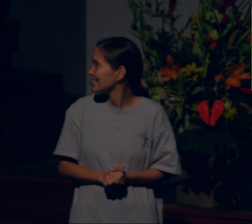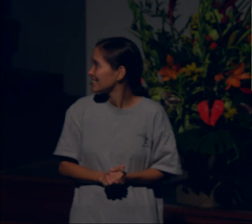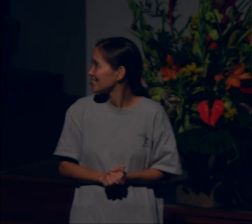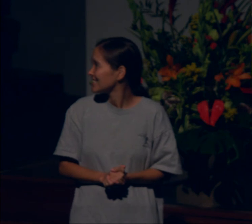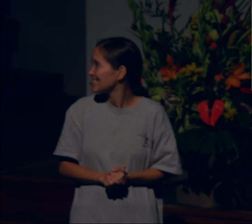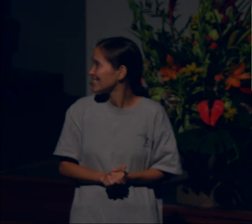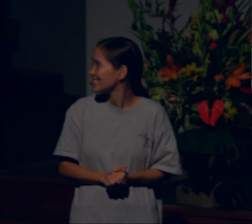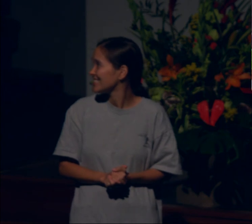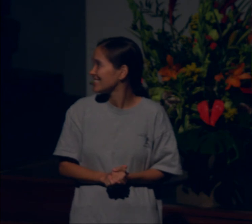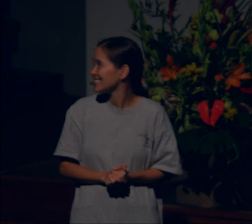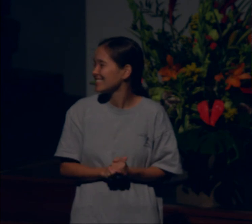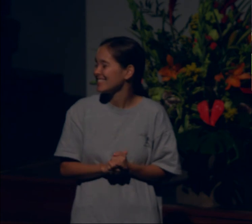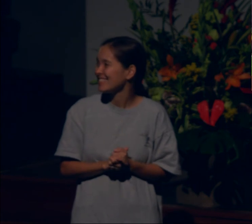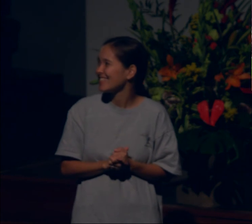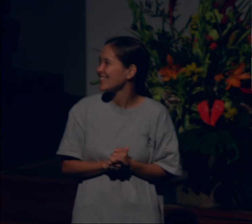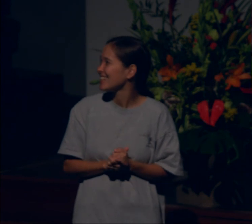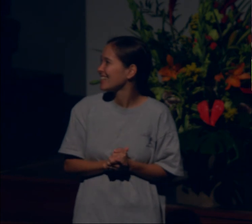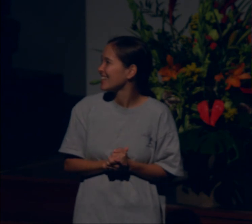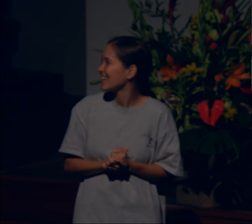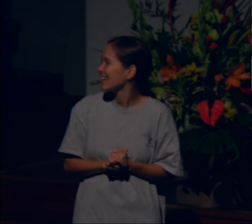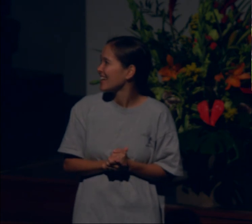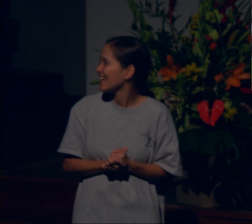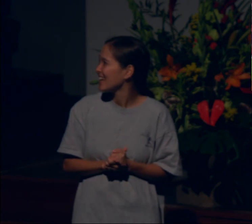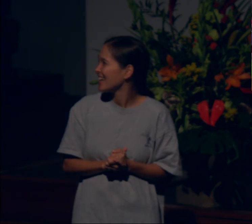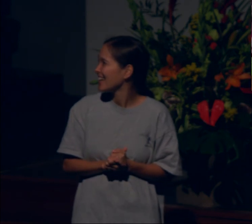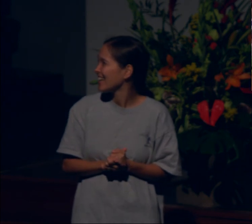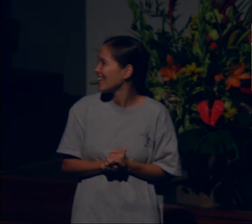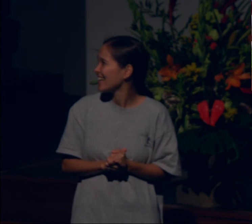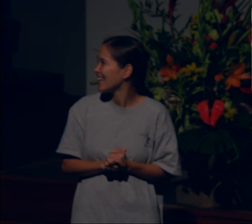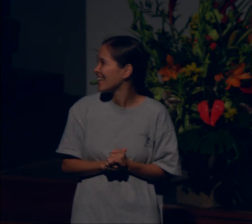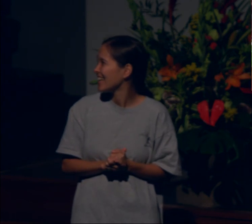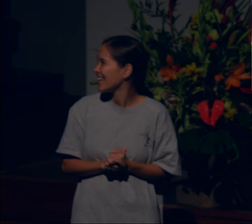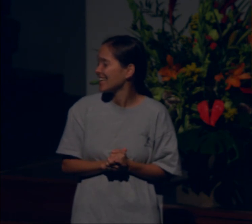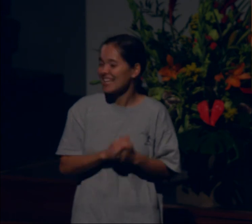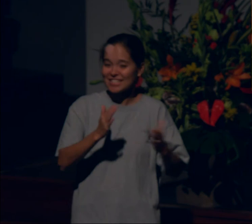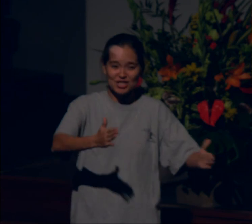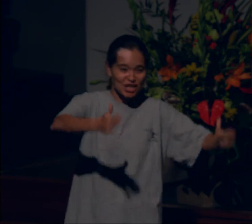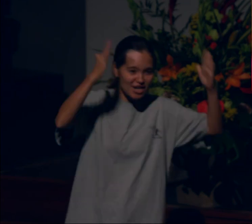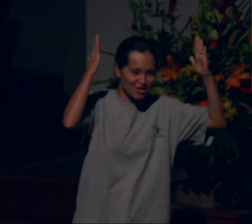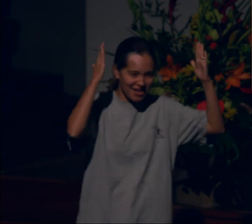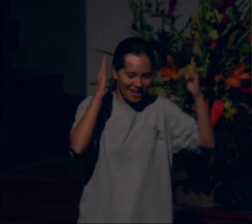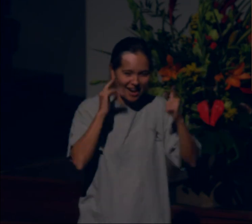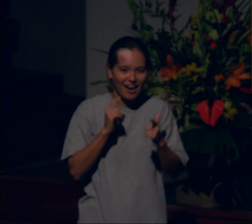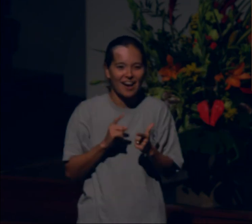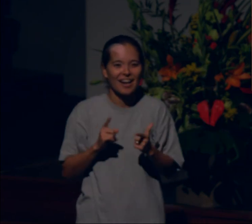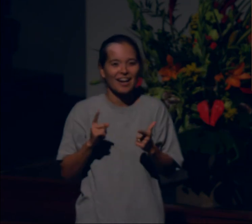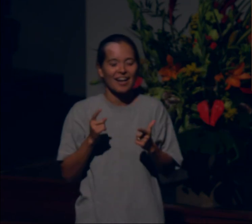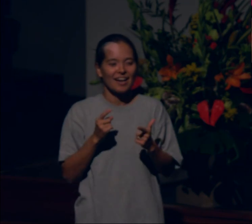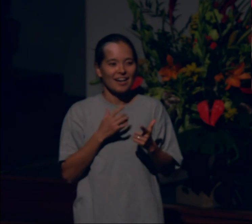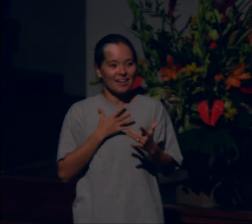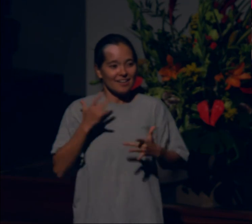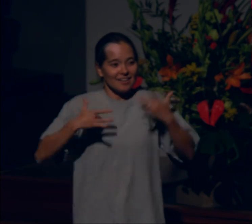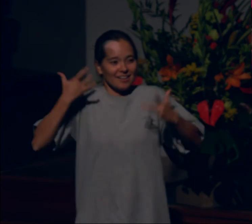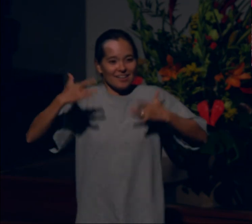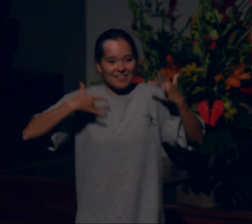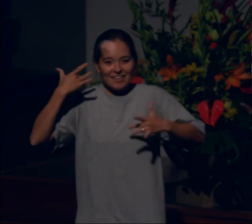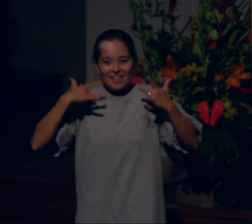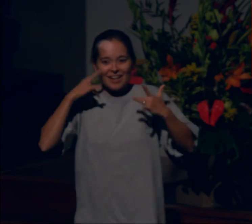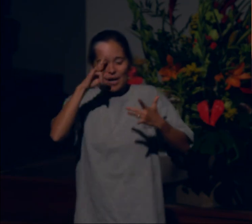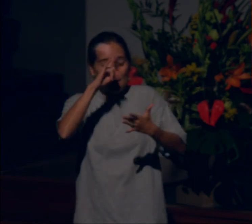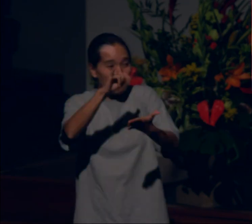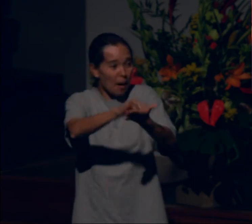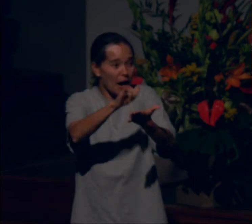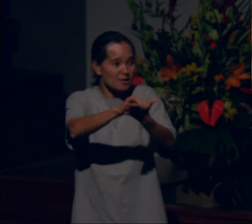Now they'll throw. Pass is caught. That's White. Touchdown. And we're swept away by the joy of the